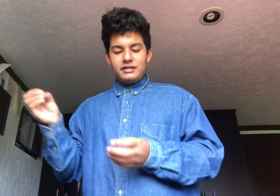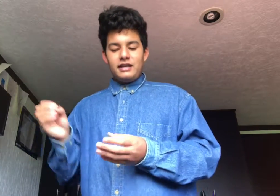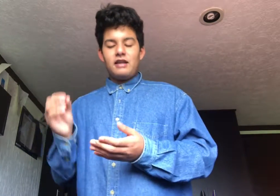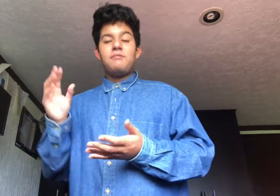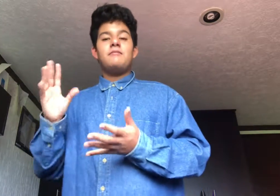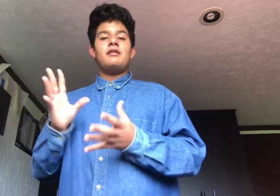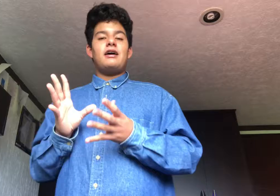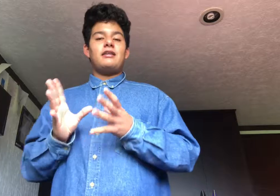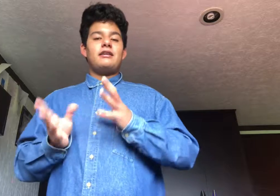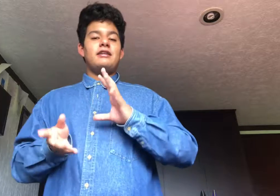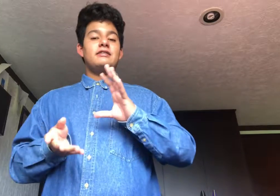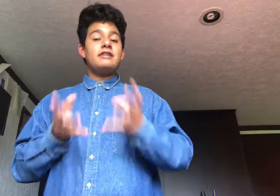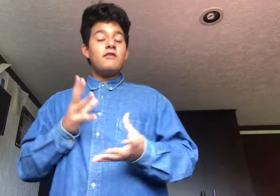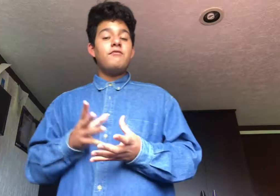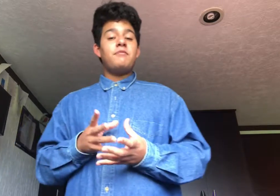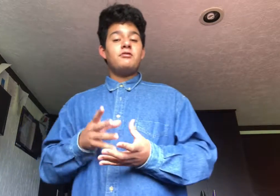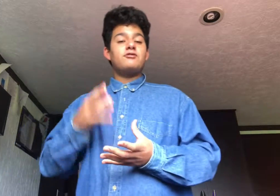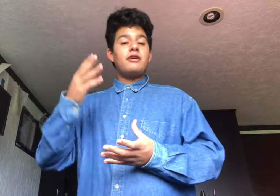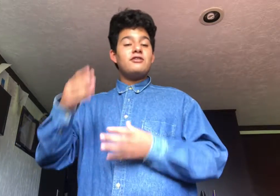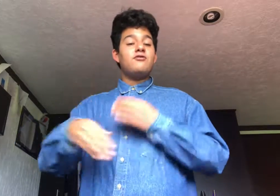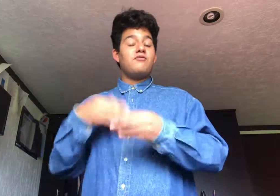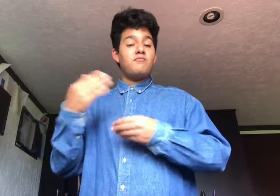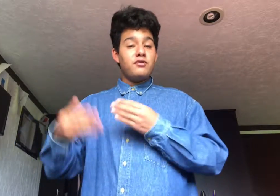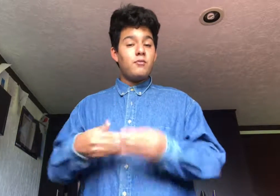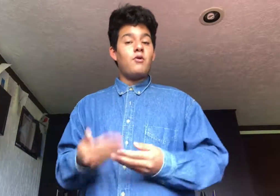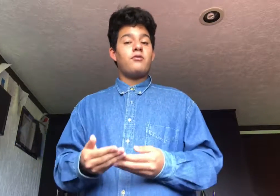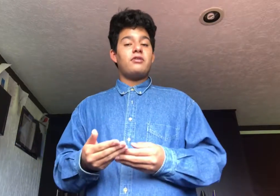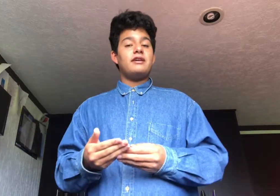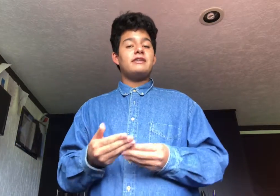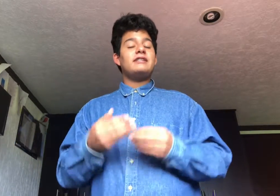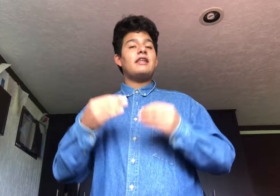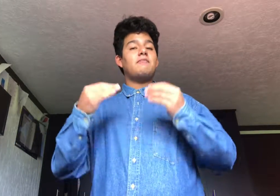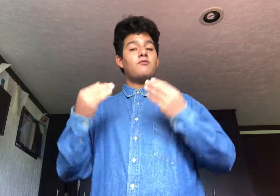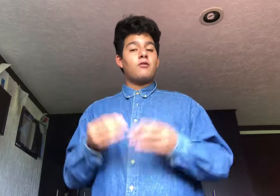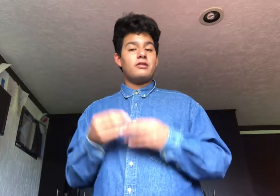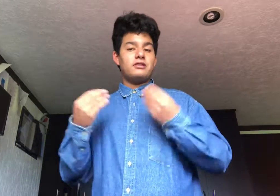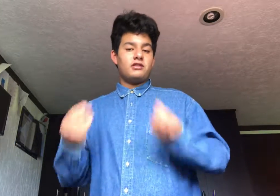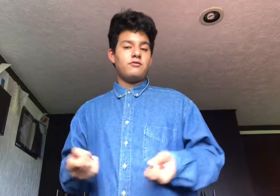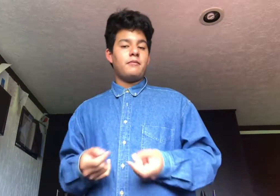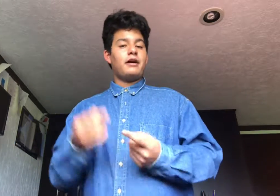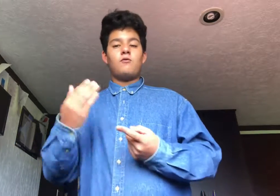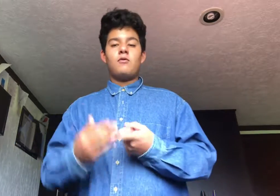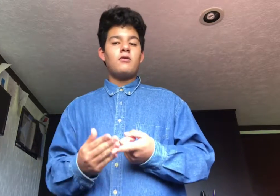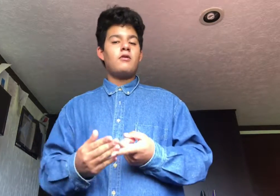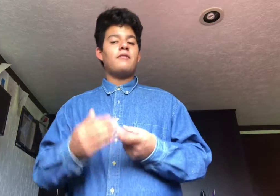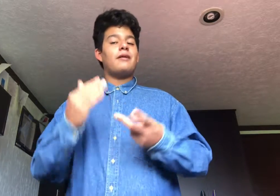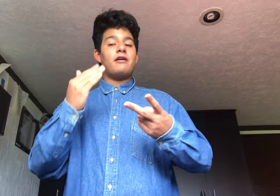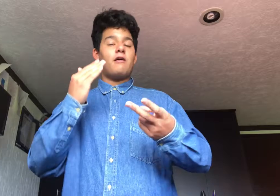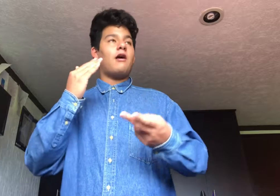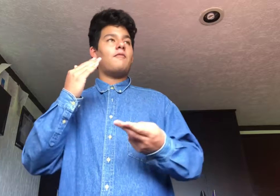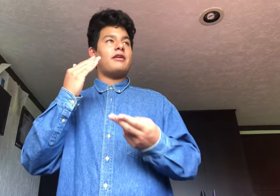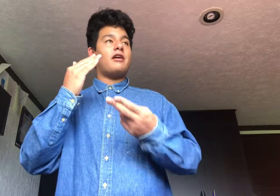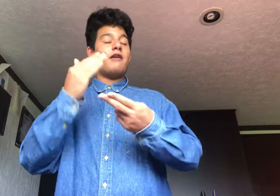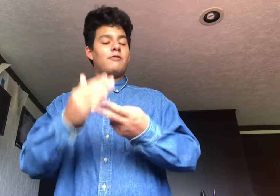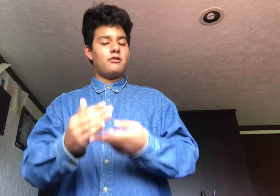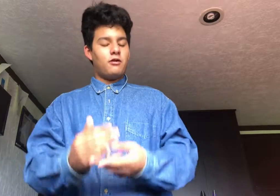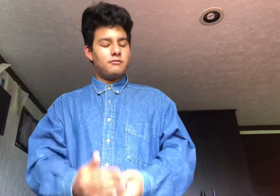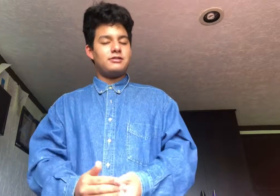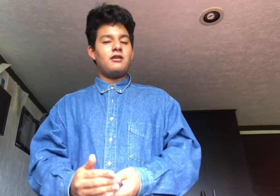say that people that instead of people trying to do more things, is that the world is destroyed by a war, by our own star